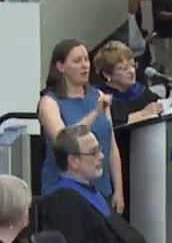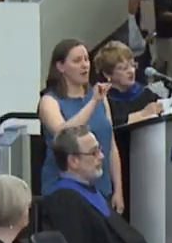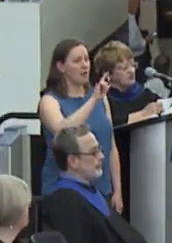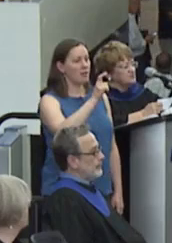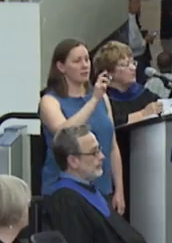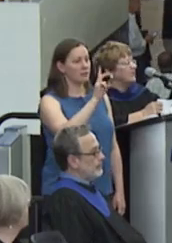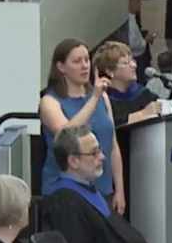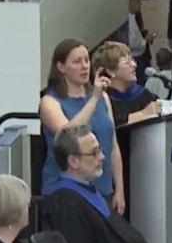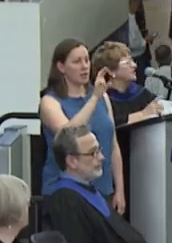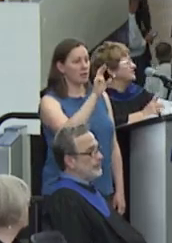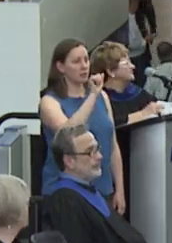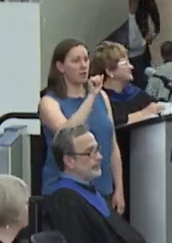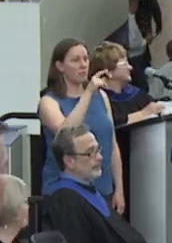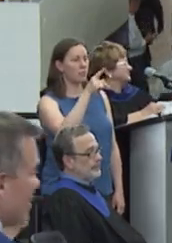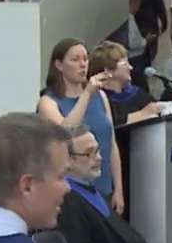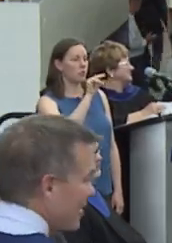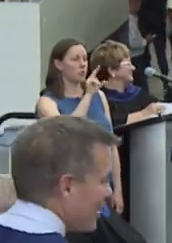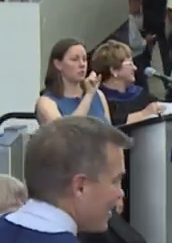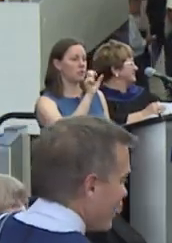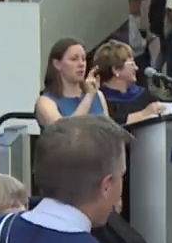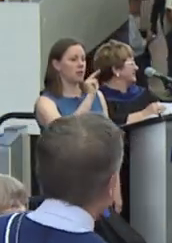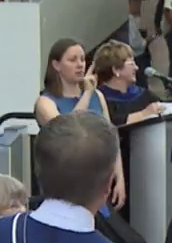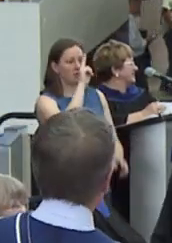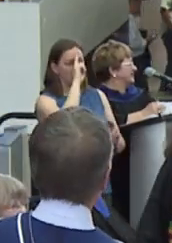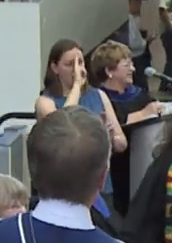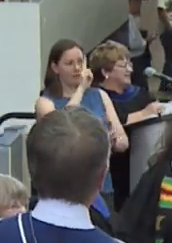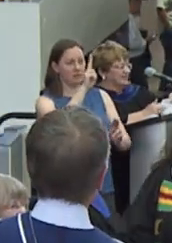Alexandra Toussaint, with honors.